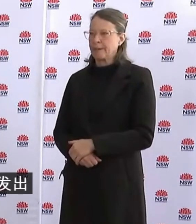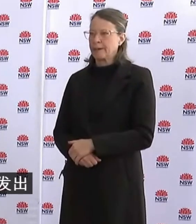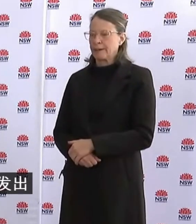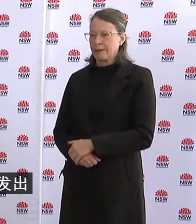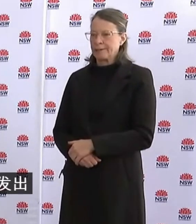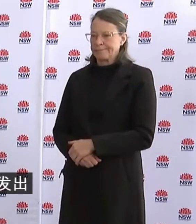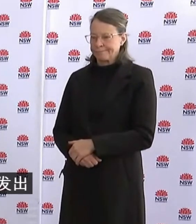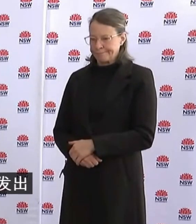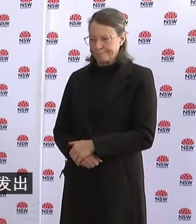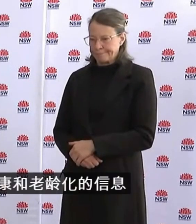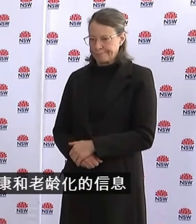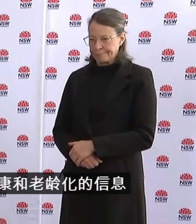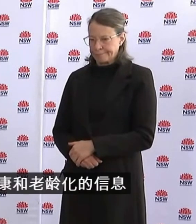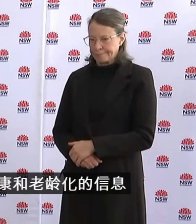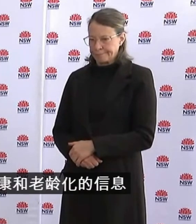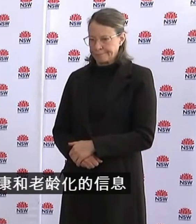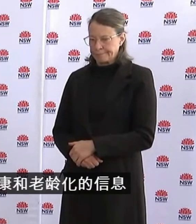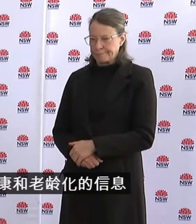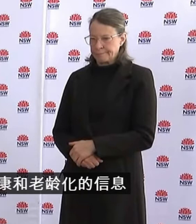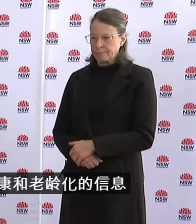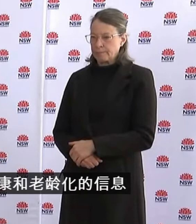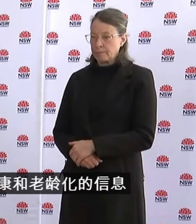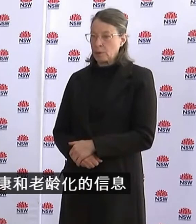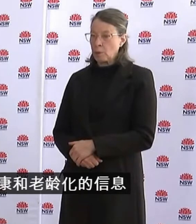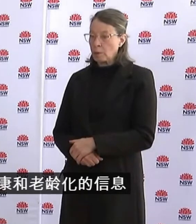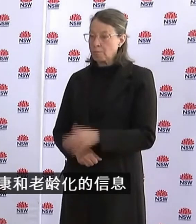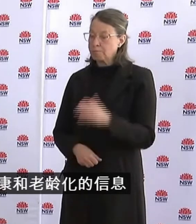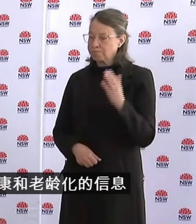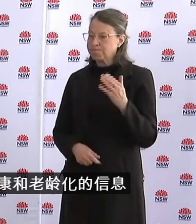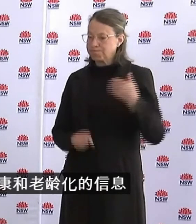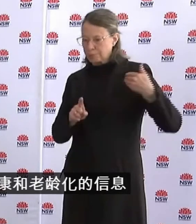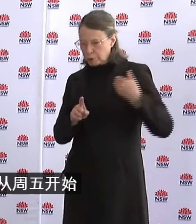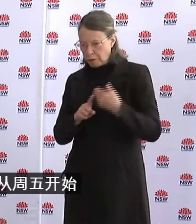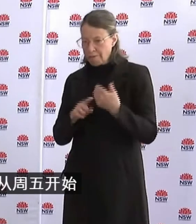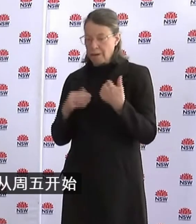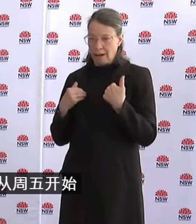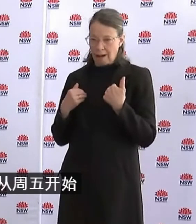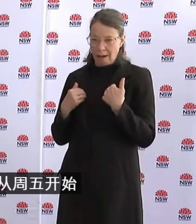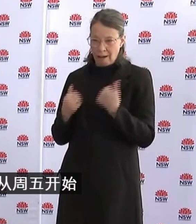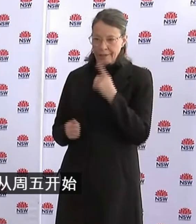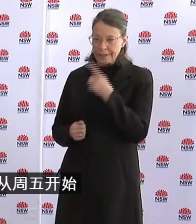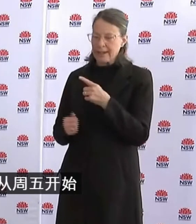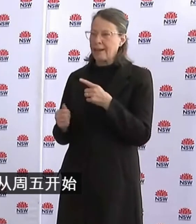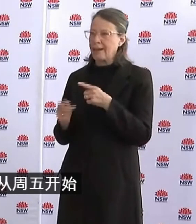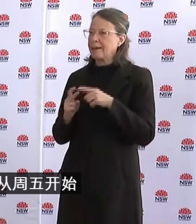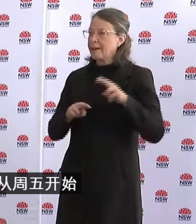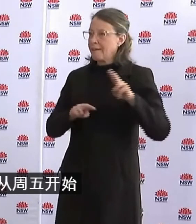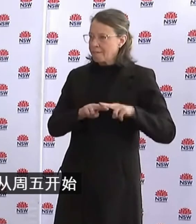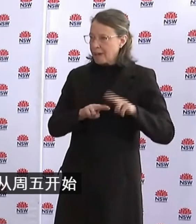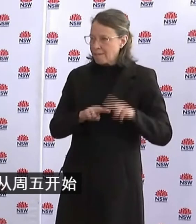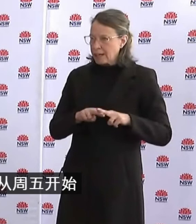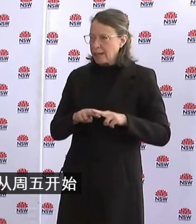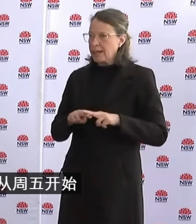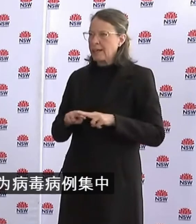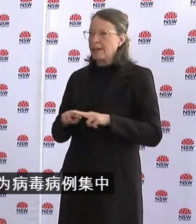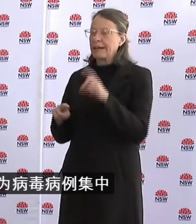has sent out recurring messages to both Canterbury Bankstown in relation to health and aged care workers. For Liverpool, I understand that will occur from